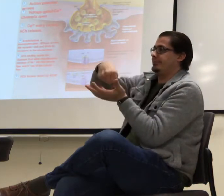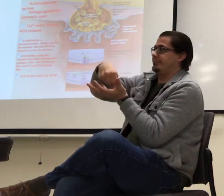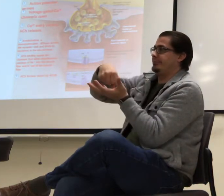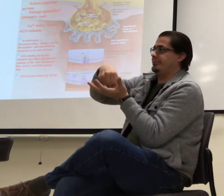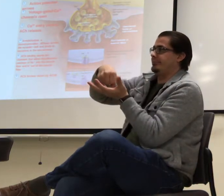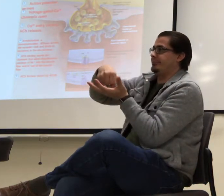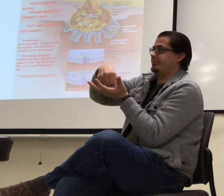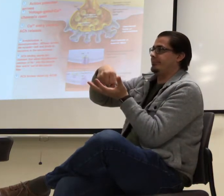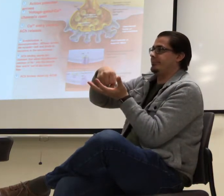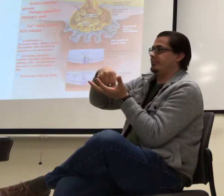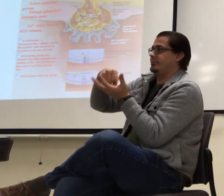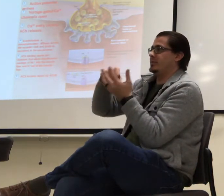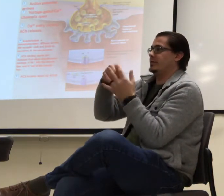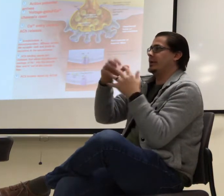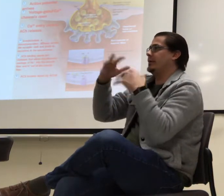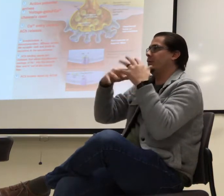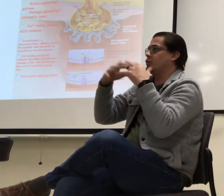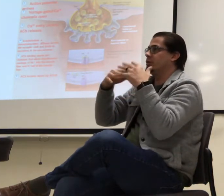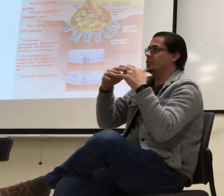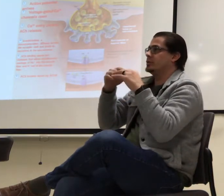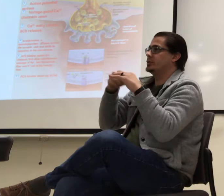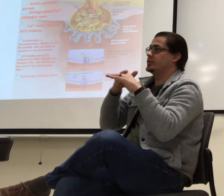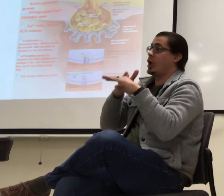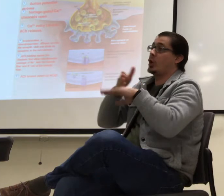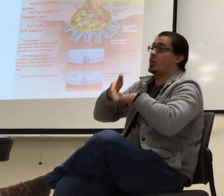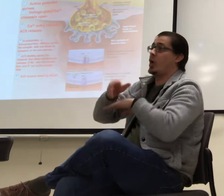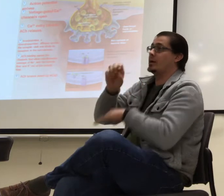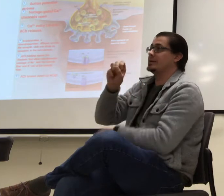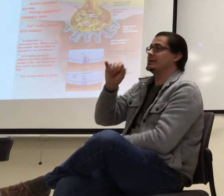I'll just say diffuses across the synapse.